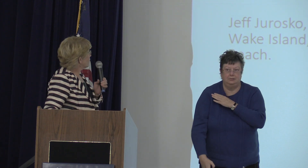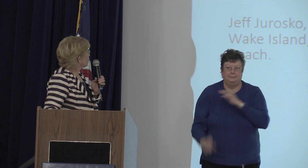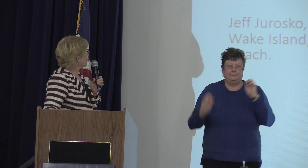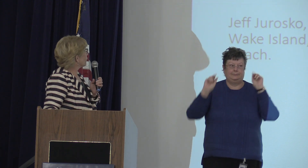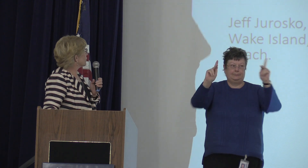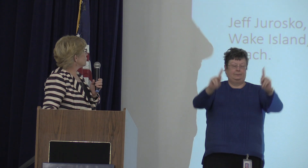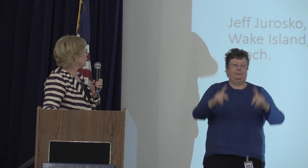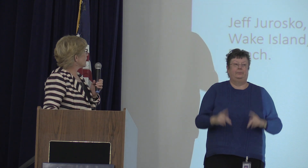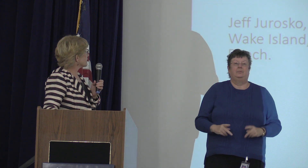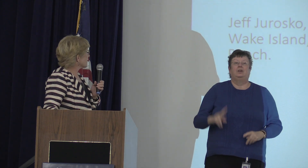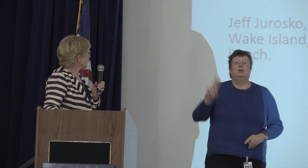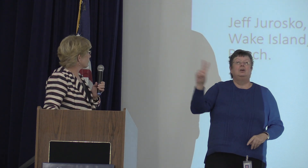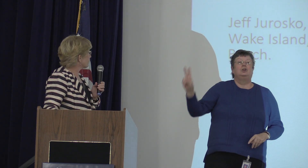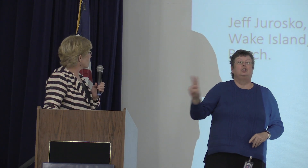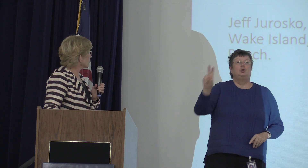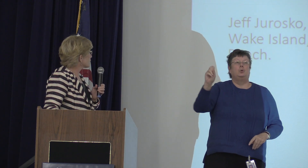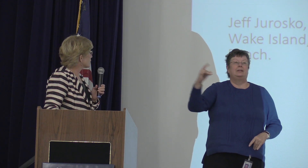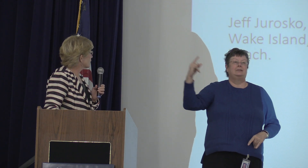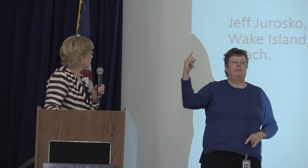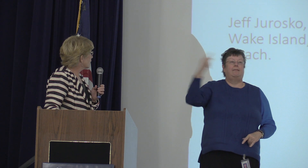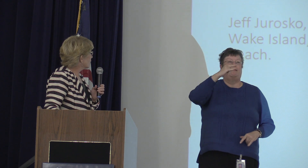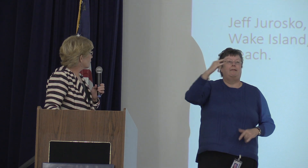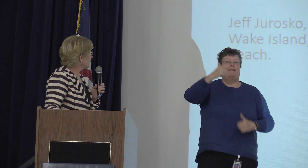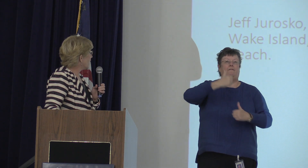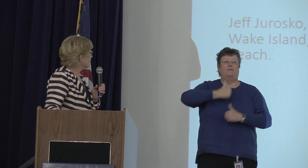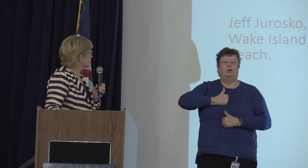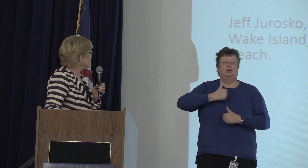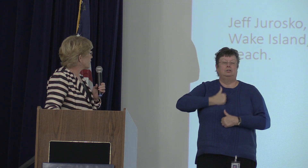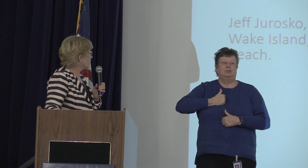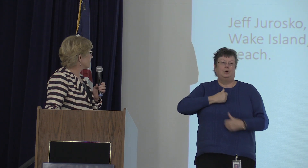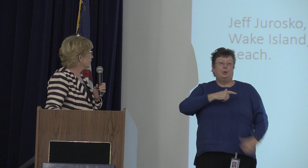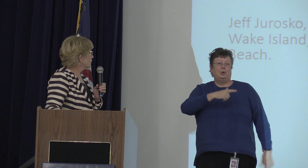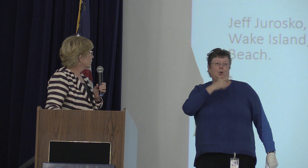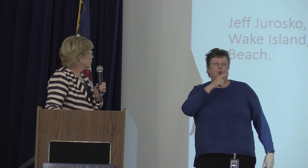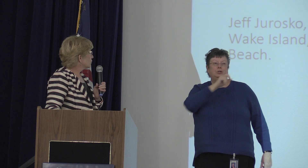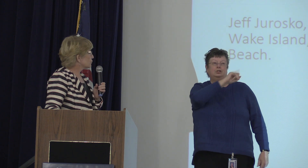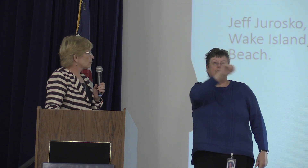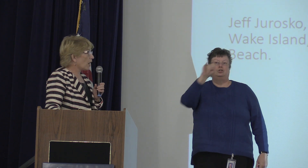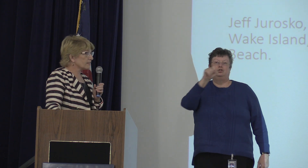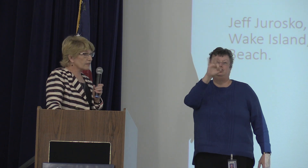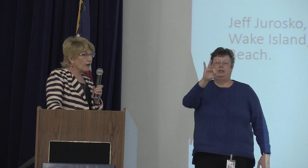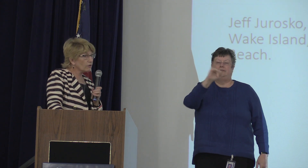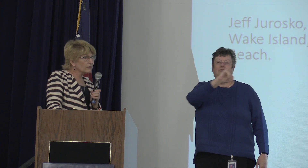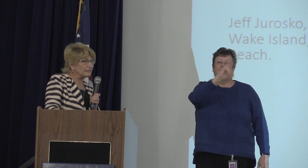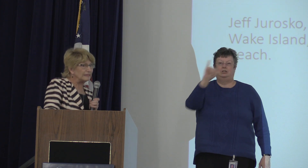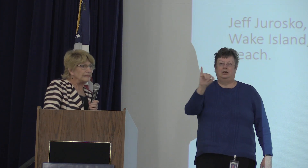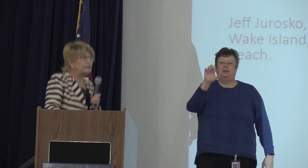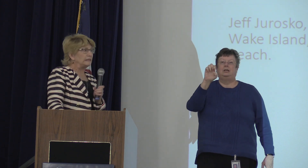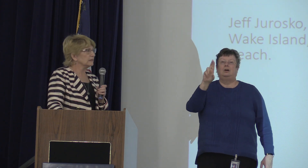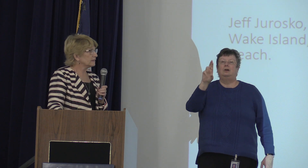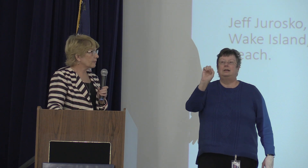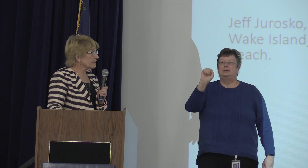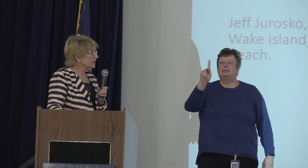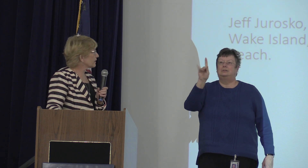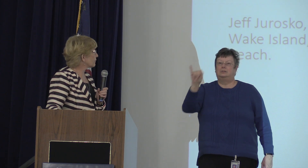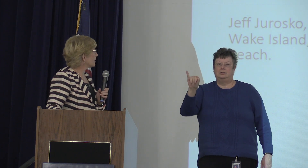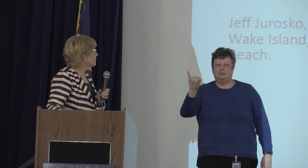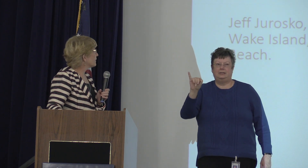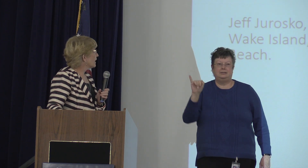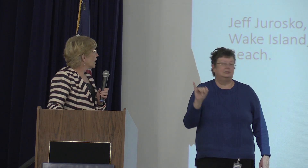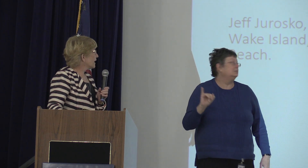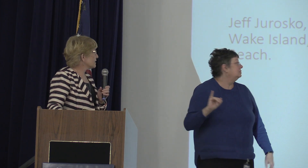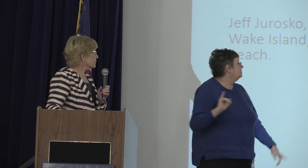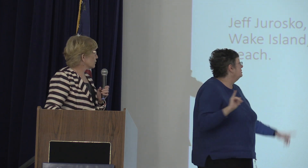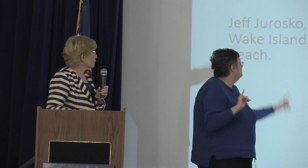right, for the U.S. Air Force, we have Jeff Carrasco. Am I saying that